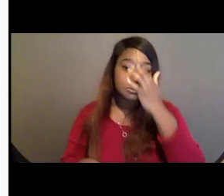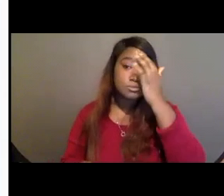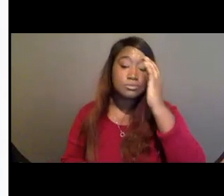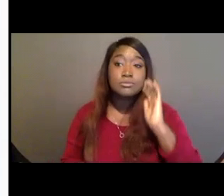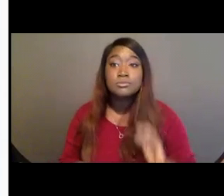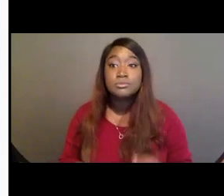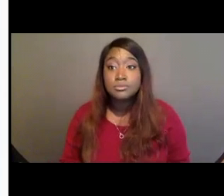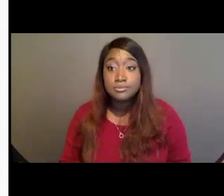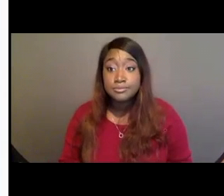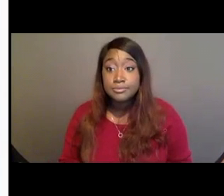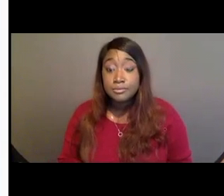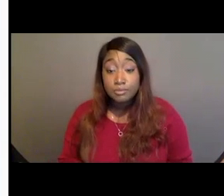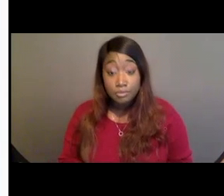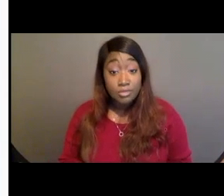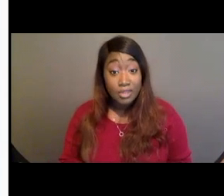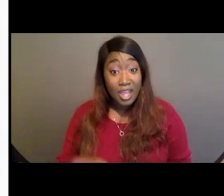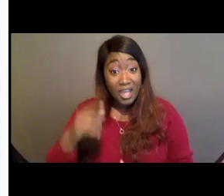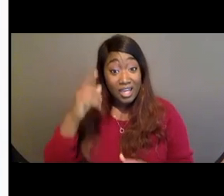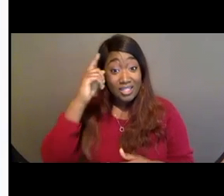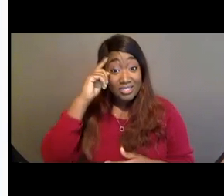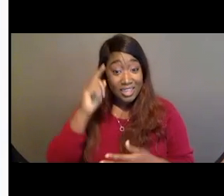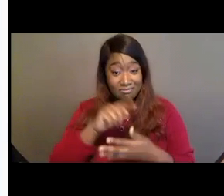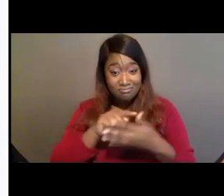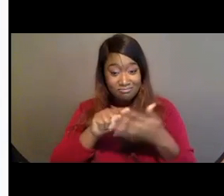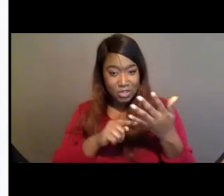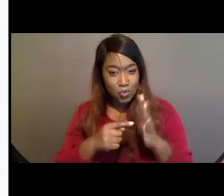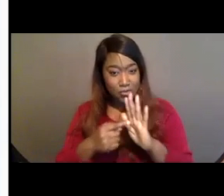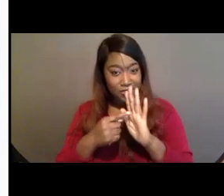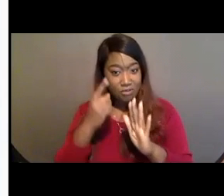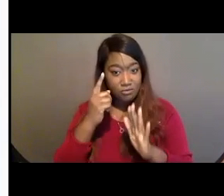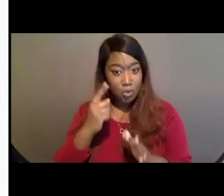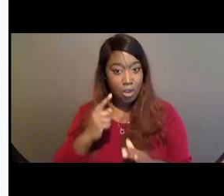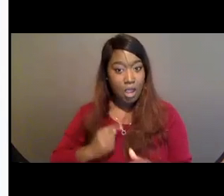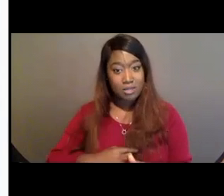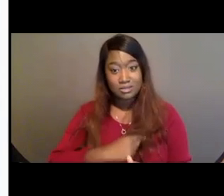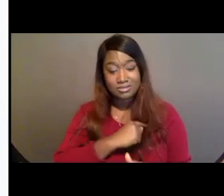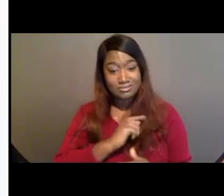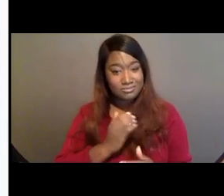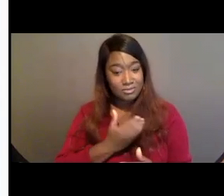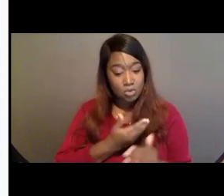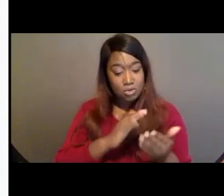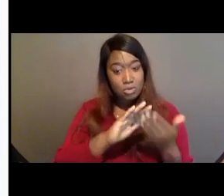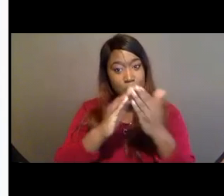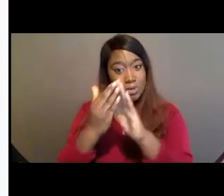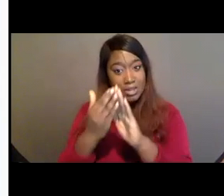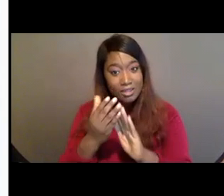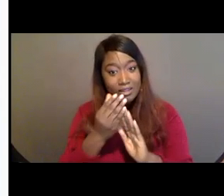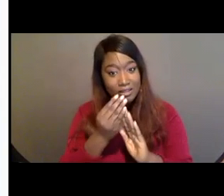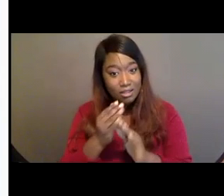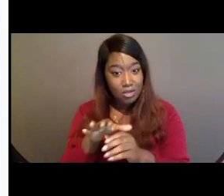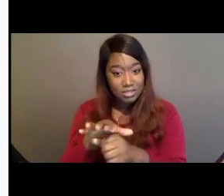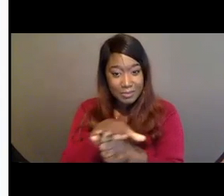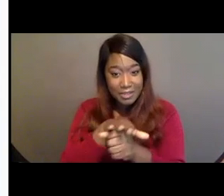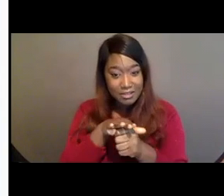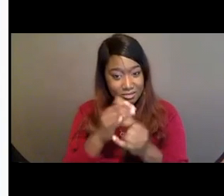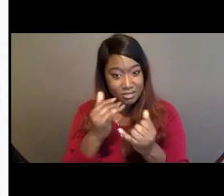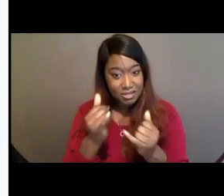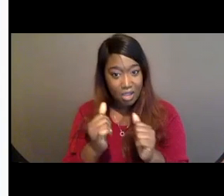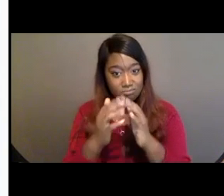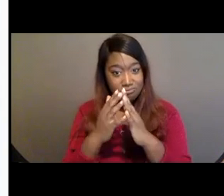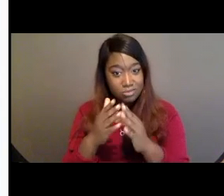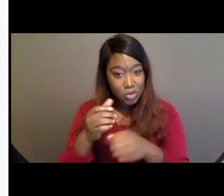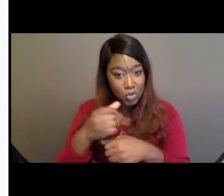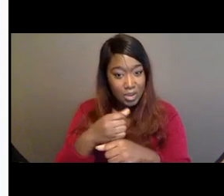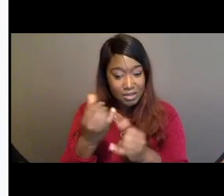I think that this reflects for us as a community in the community space that we're creating this